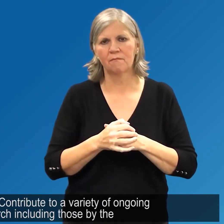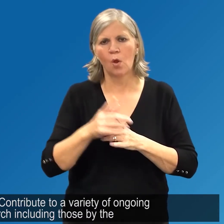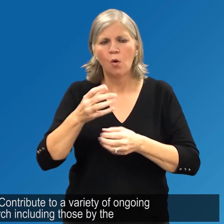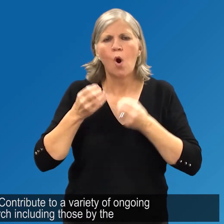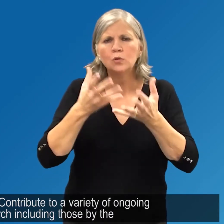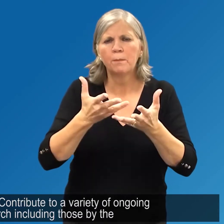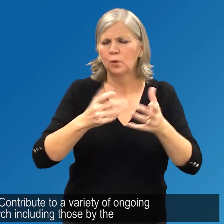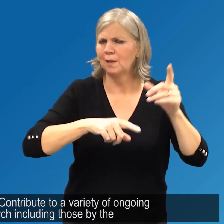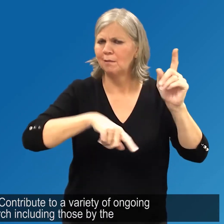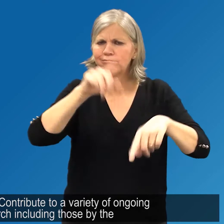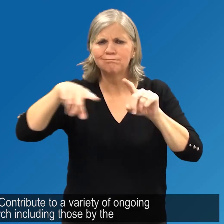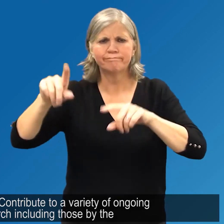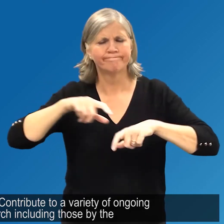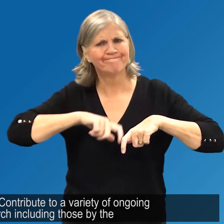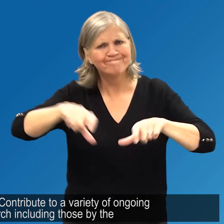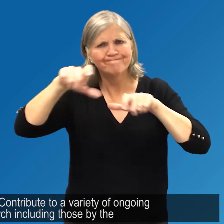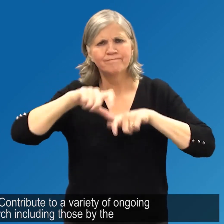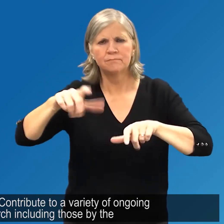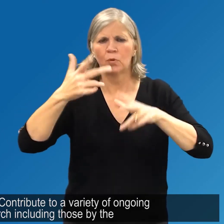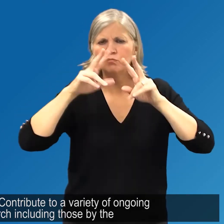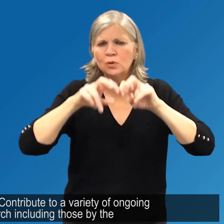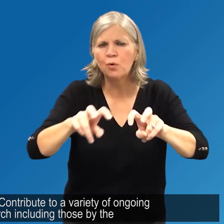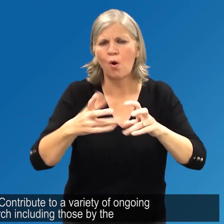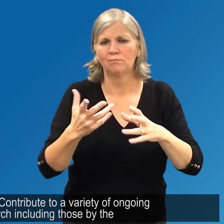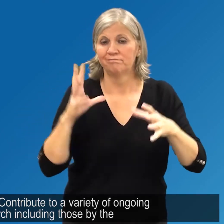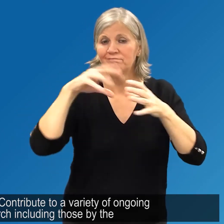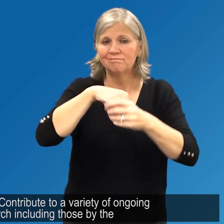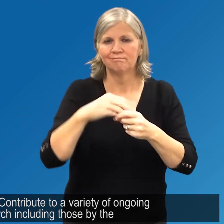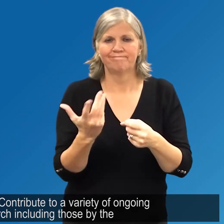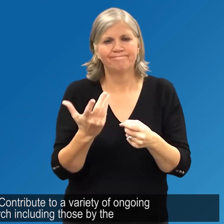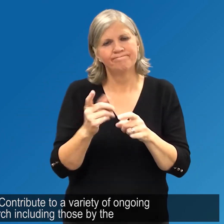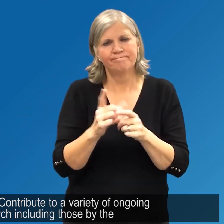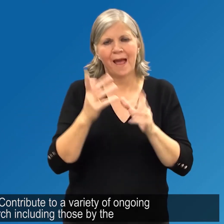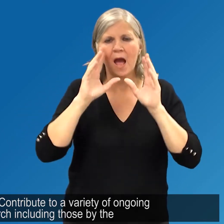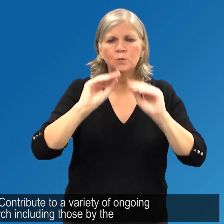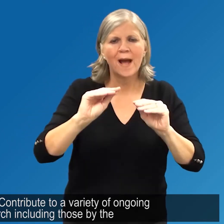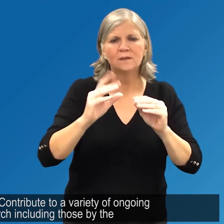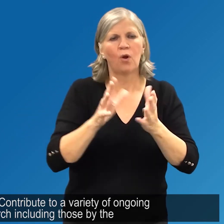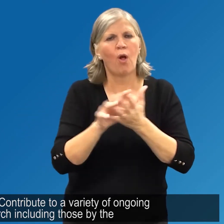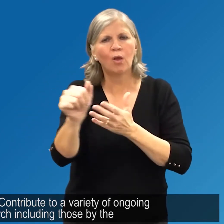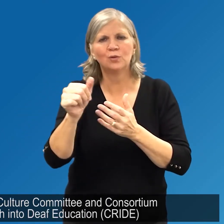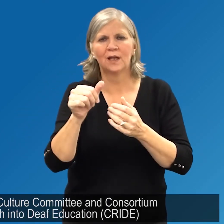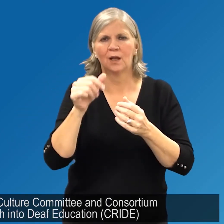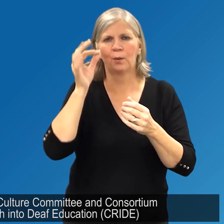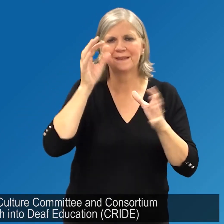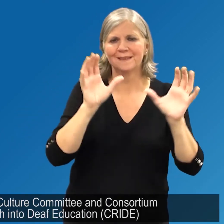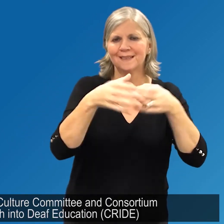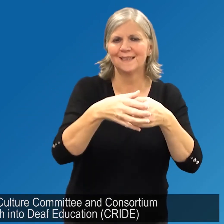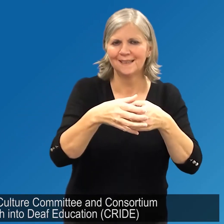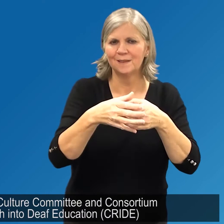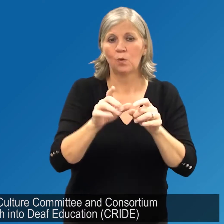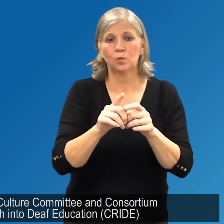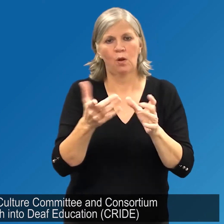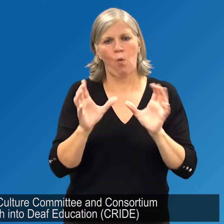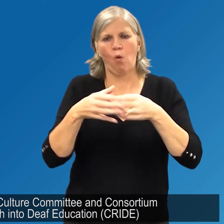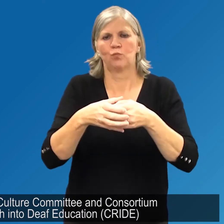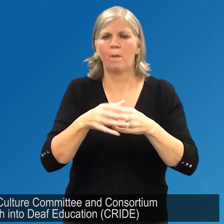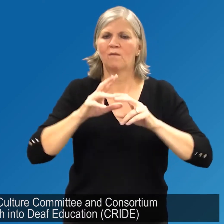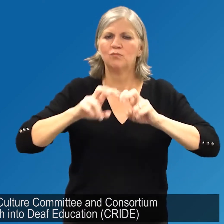Sub-actions. Contribute to a variety of ongoing research, including those by the Education and Culture Committee and Consortium for